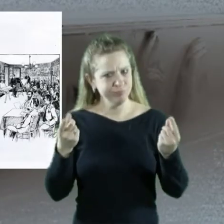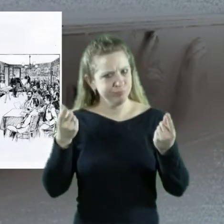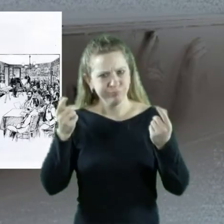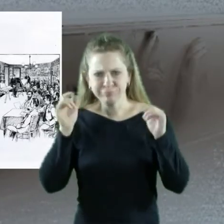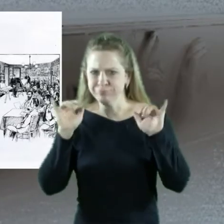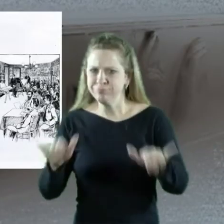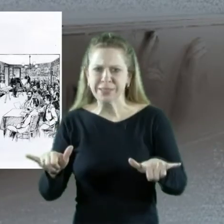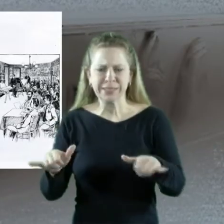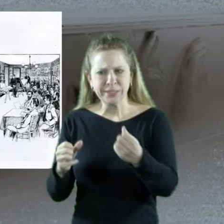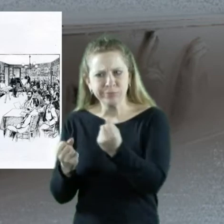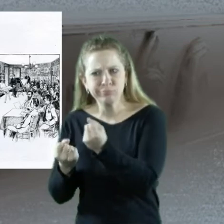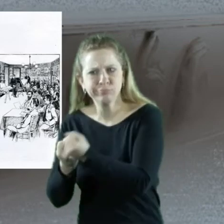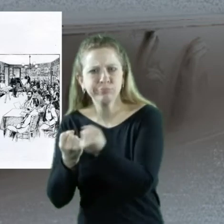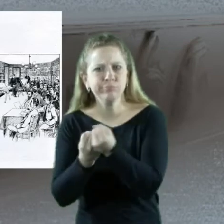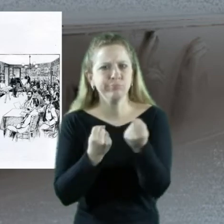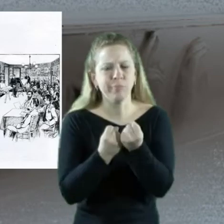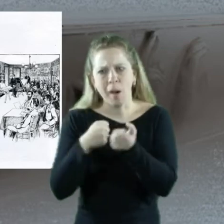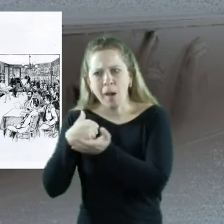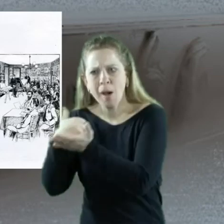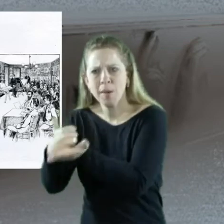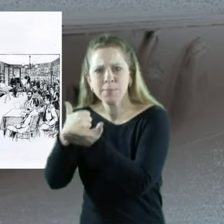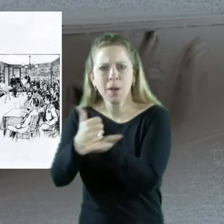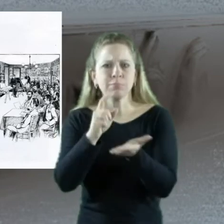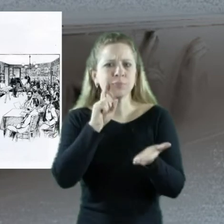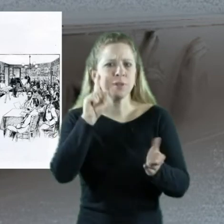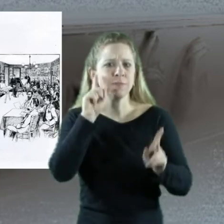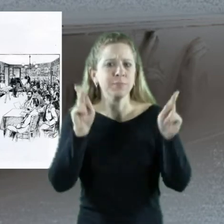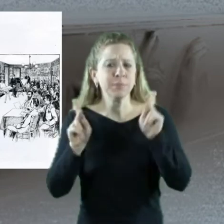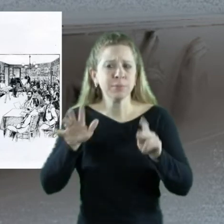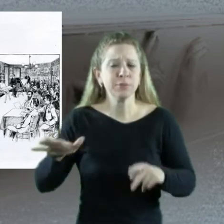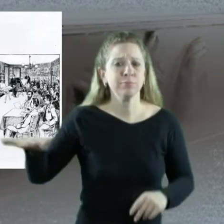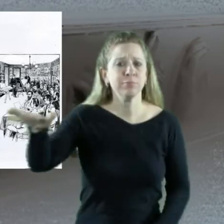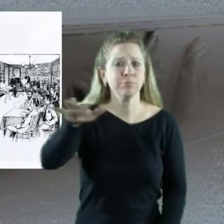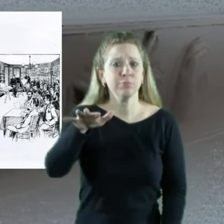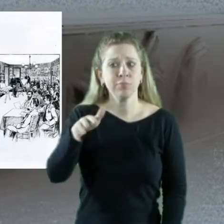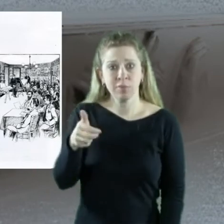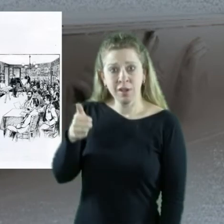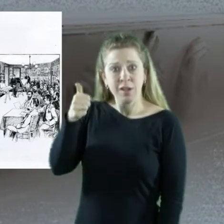After retirement, Clerc continued to help and support deaf people.